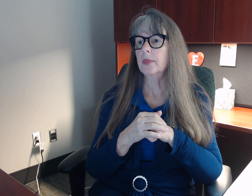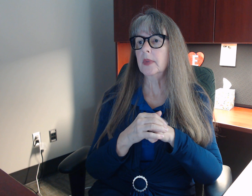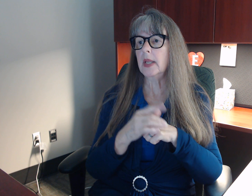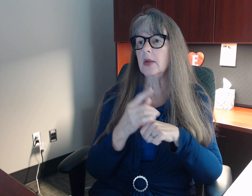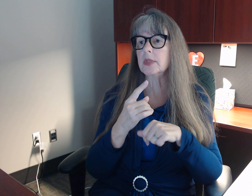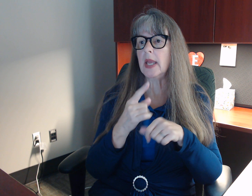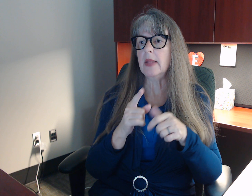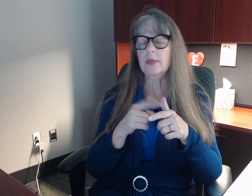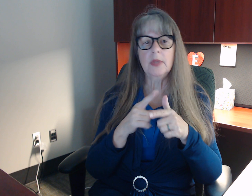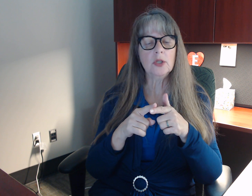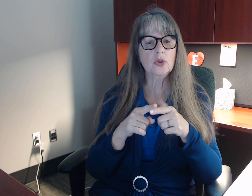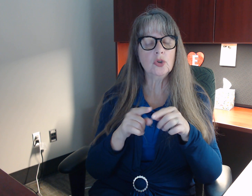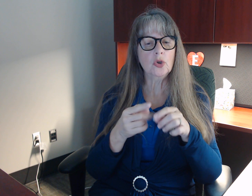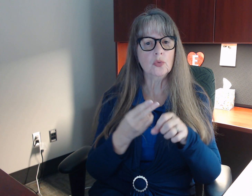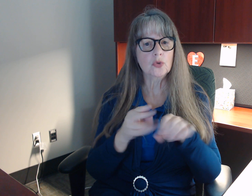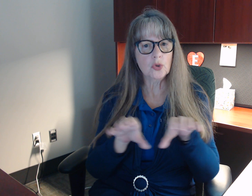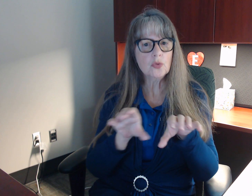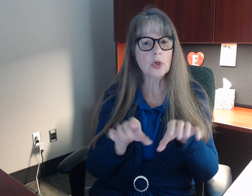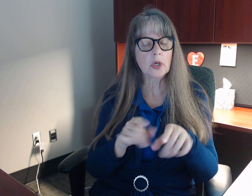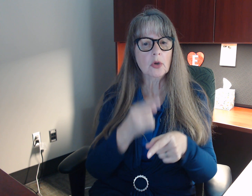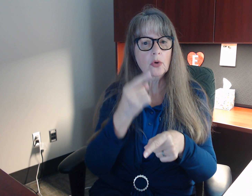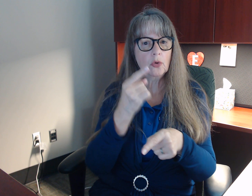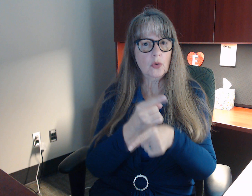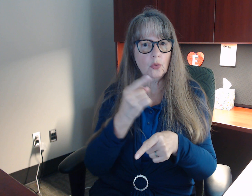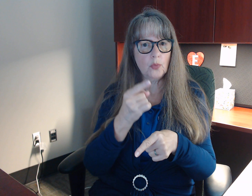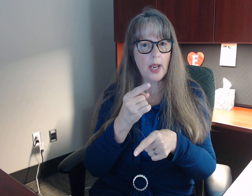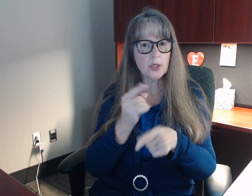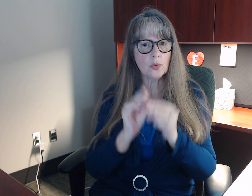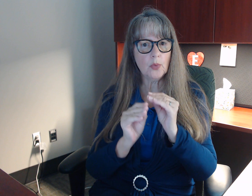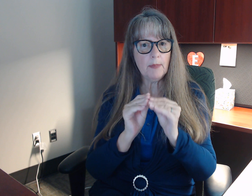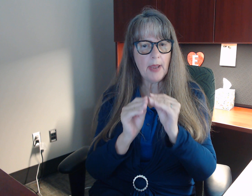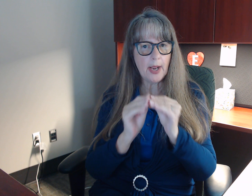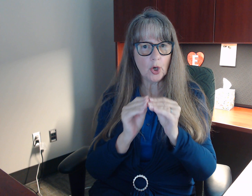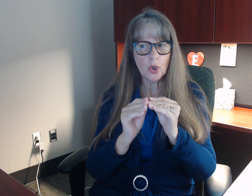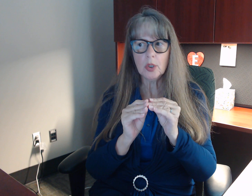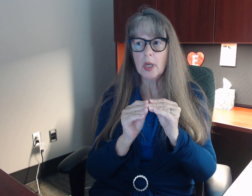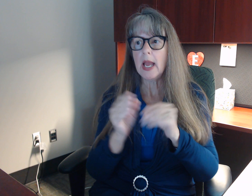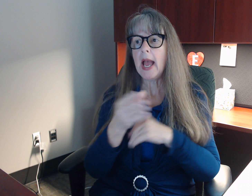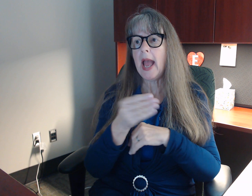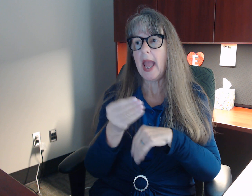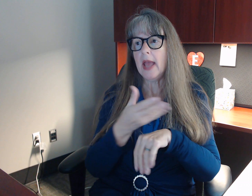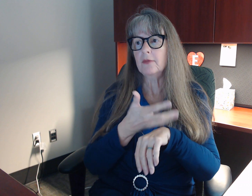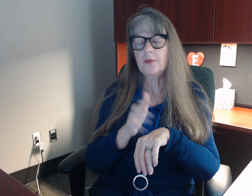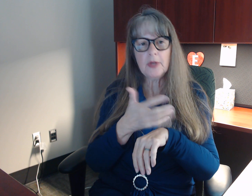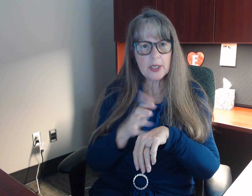He goes, and then do the correct repair and